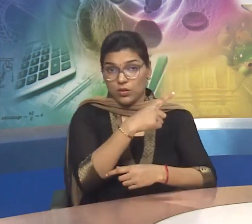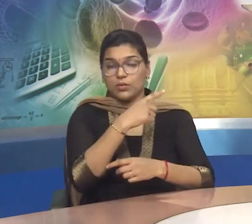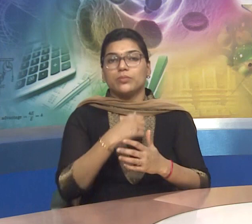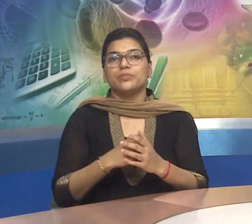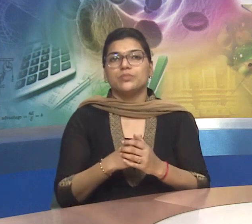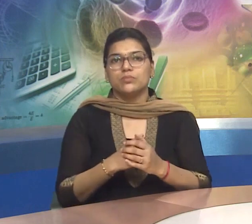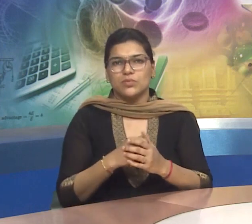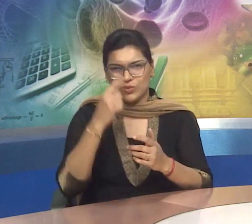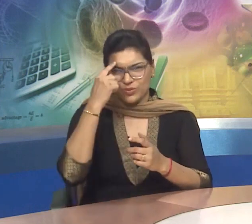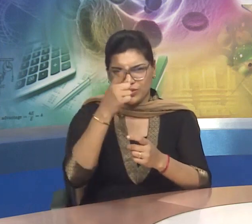This word is